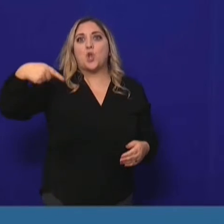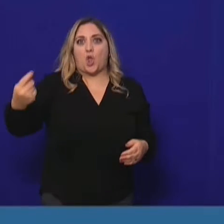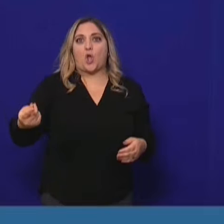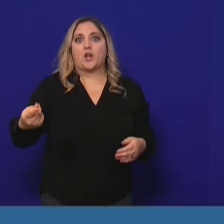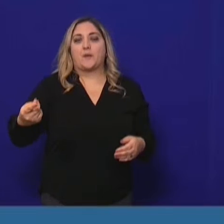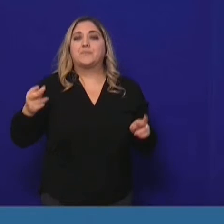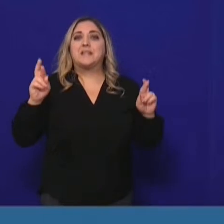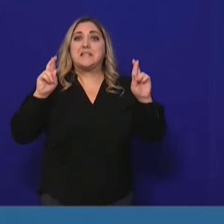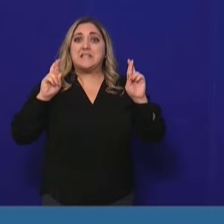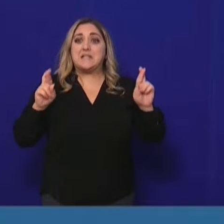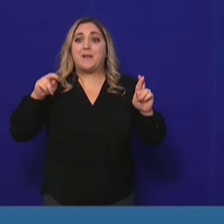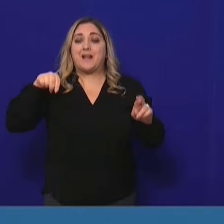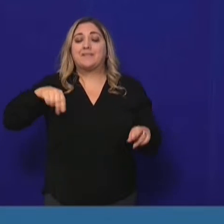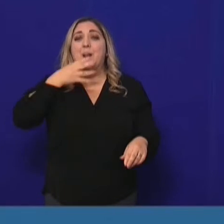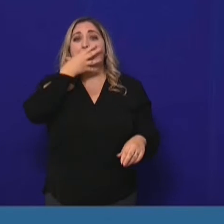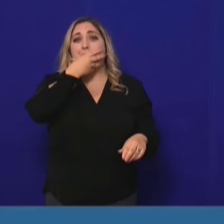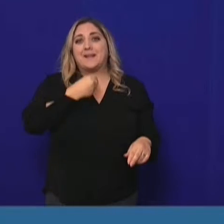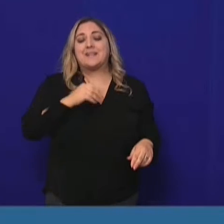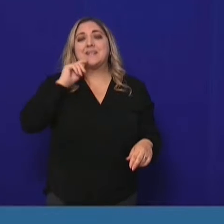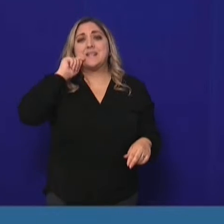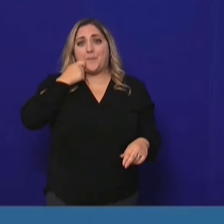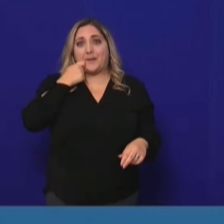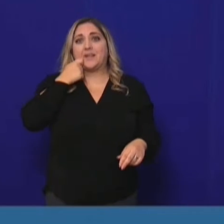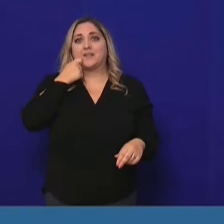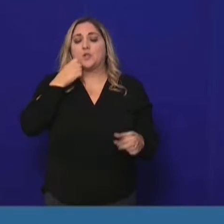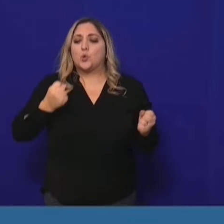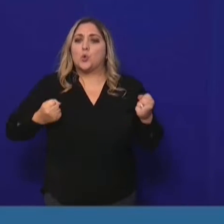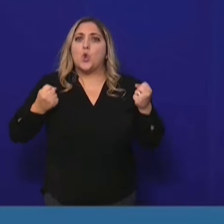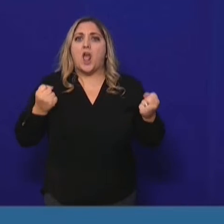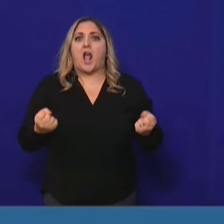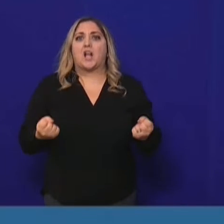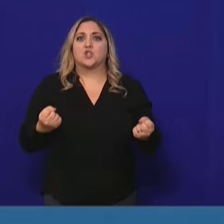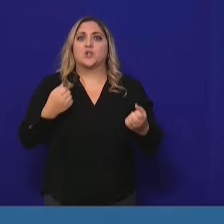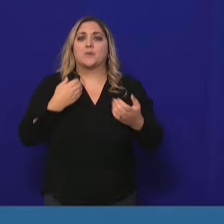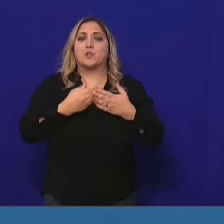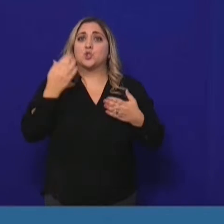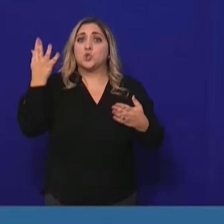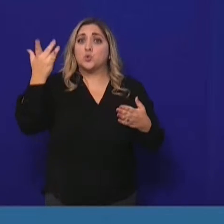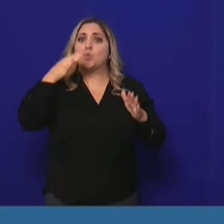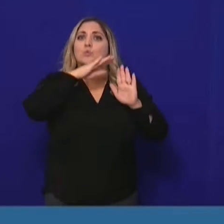dak ta' madwaru. U jalla aħna ngħaddu dan il-miliet ukoll li dawk